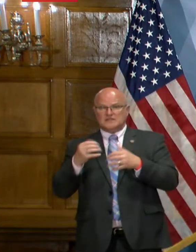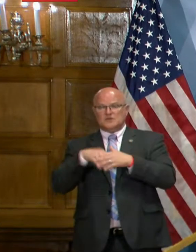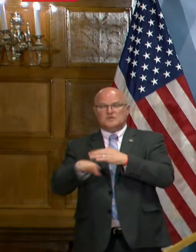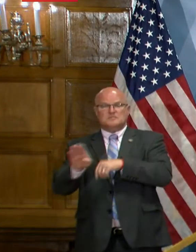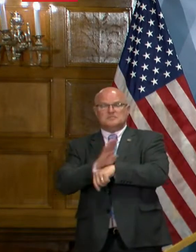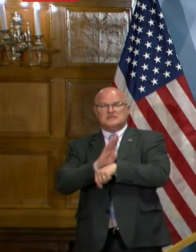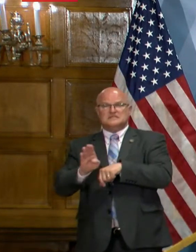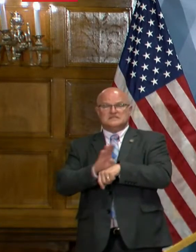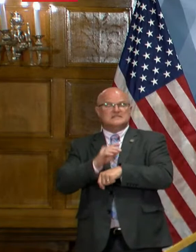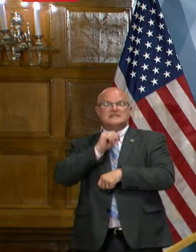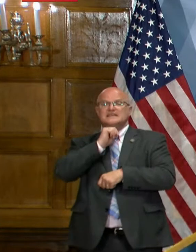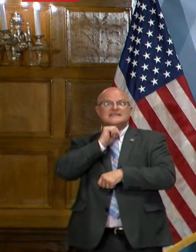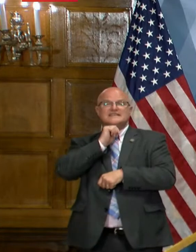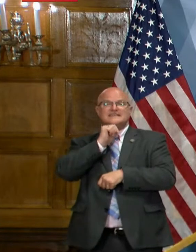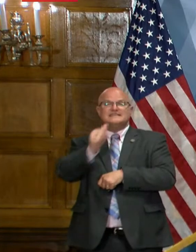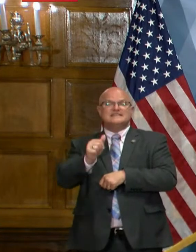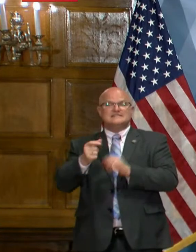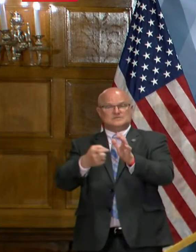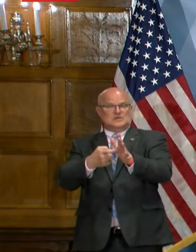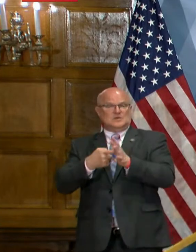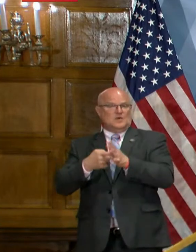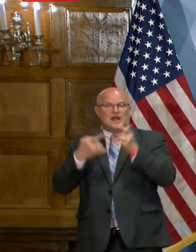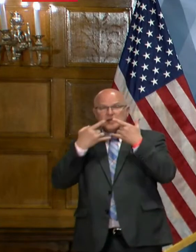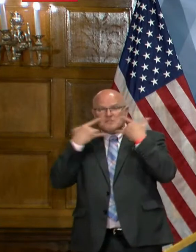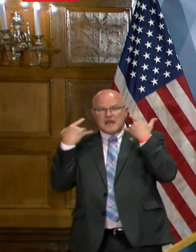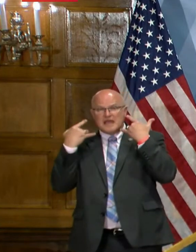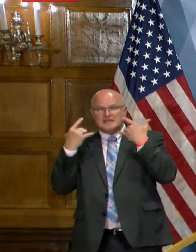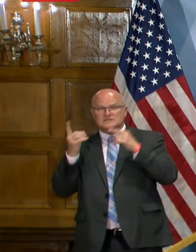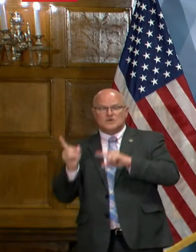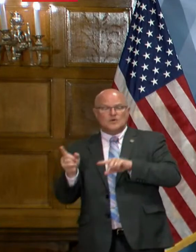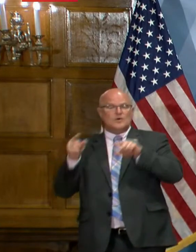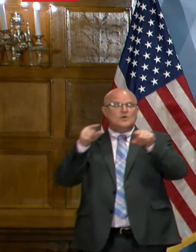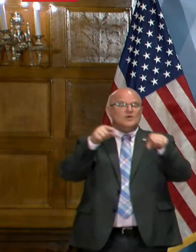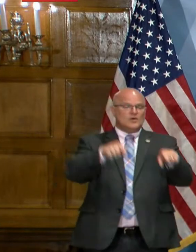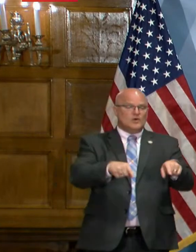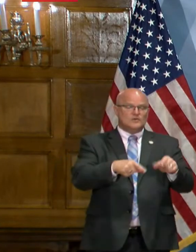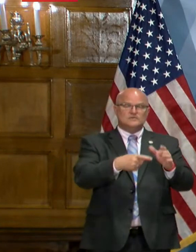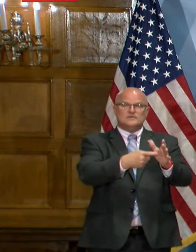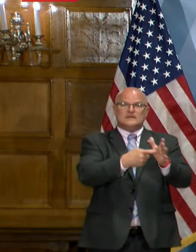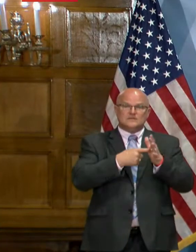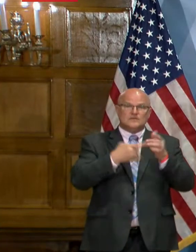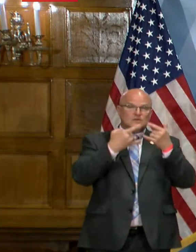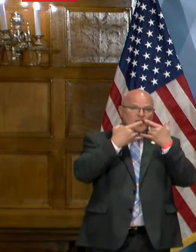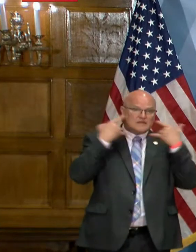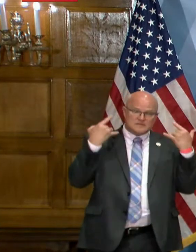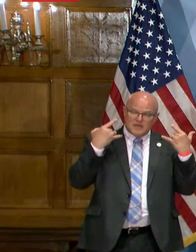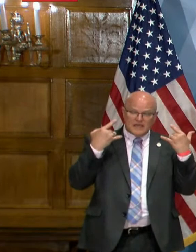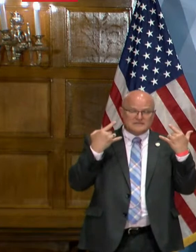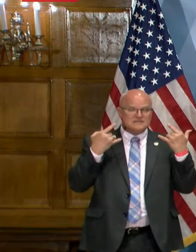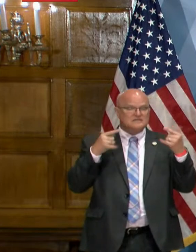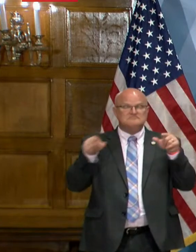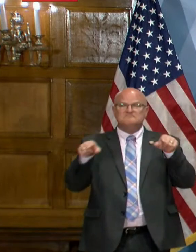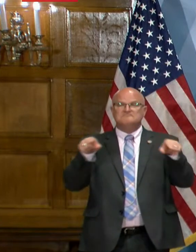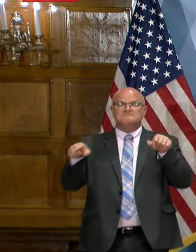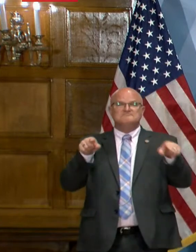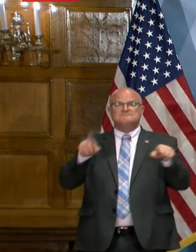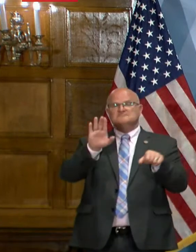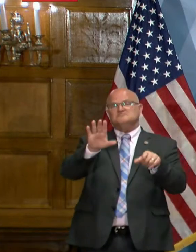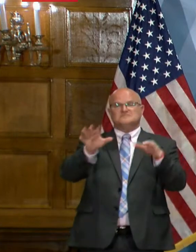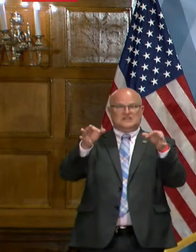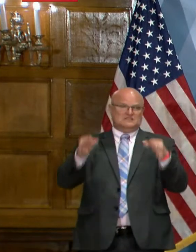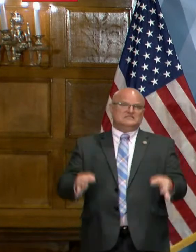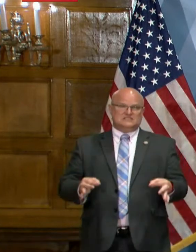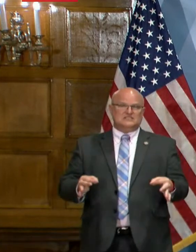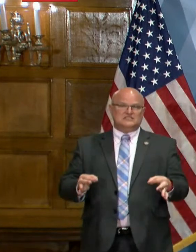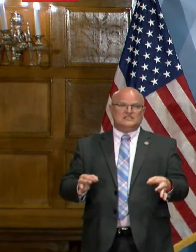a business that doesn't have masks, or they can go into one that has, a mask